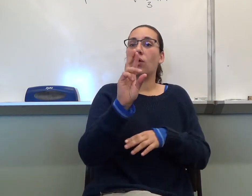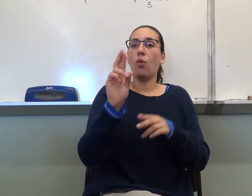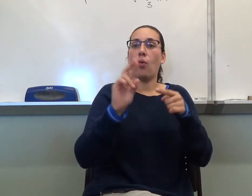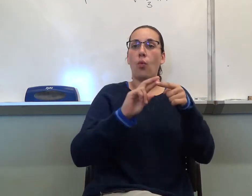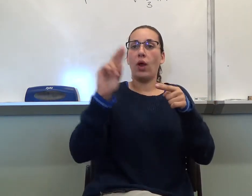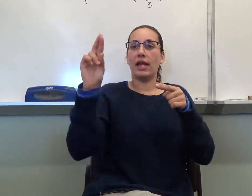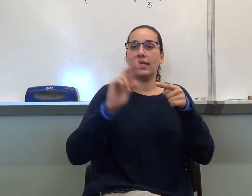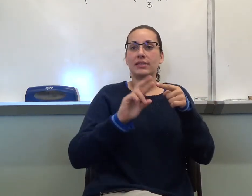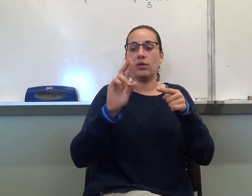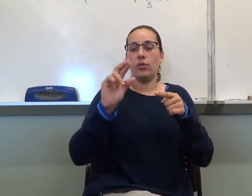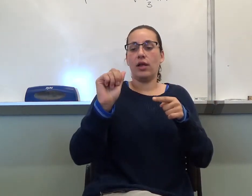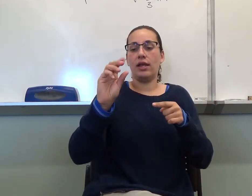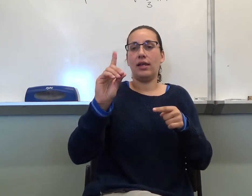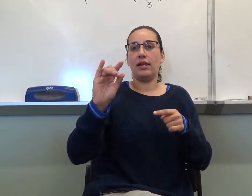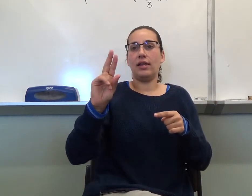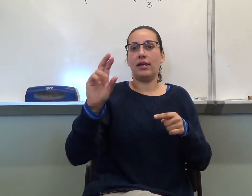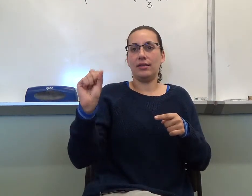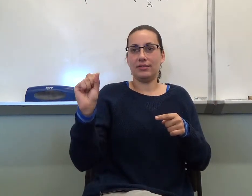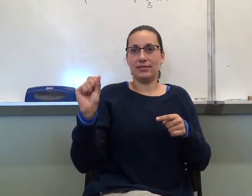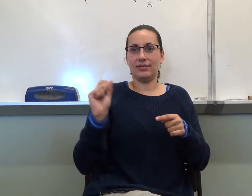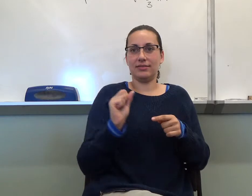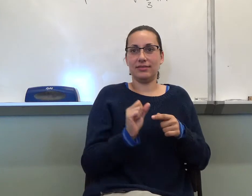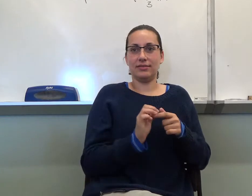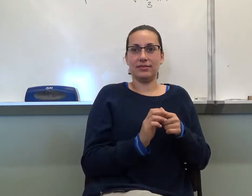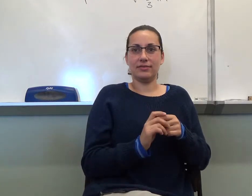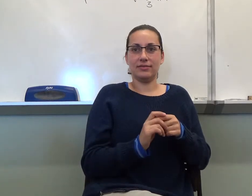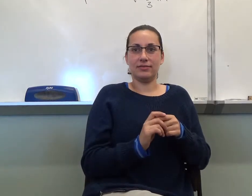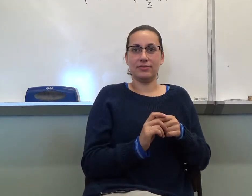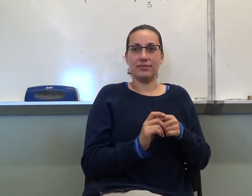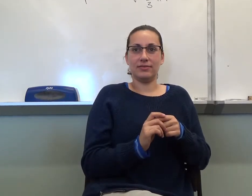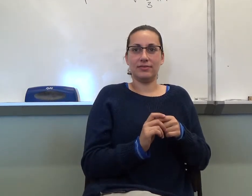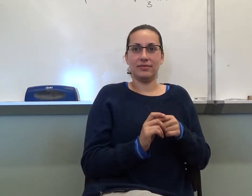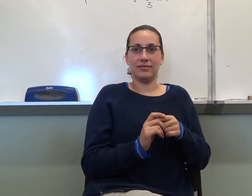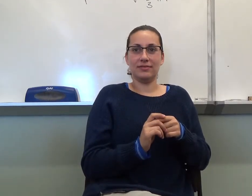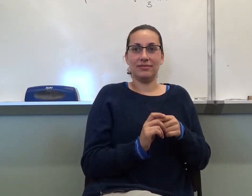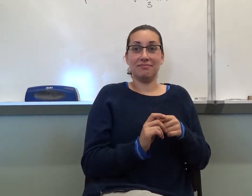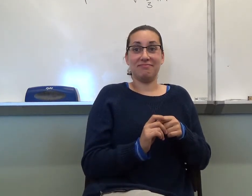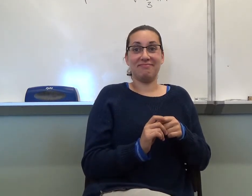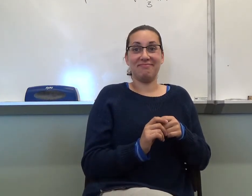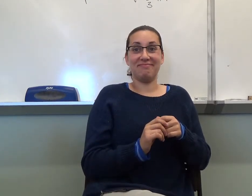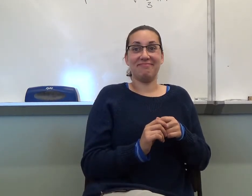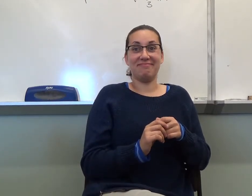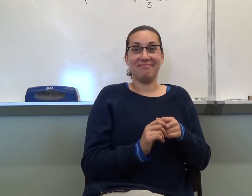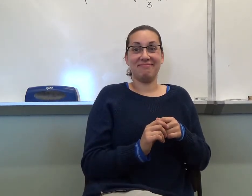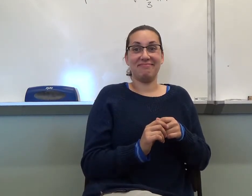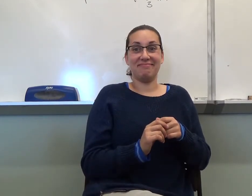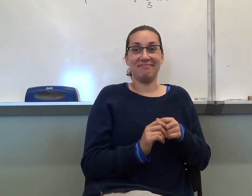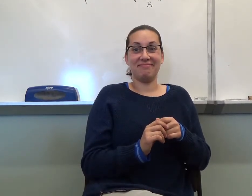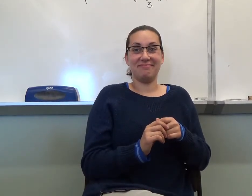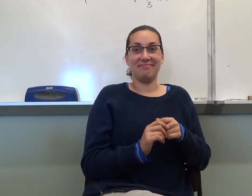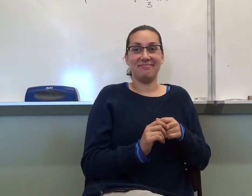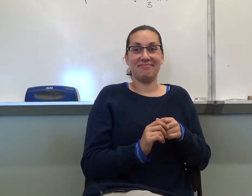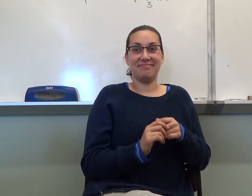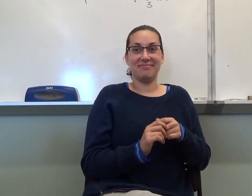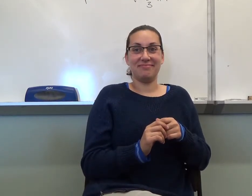the radius of that cylinder would be that distance, which is exactly half of the one they gave us. That's the